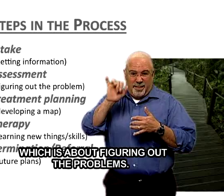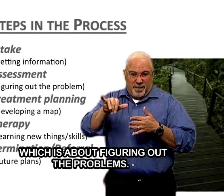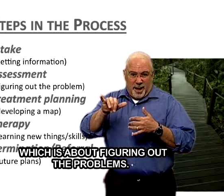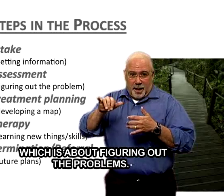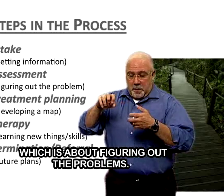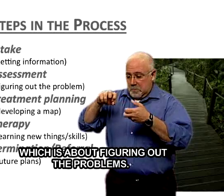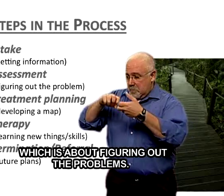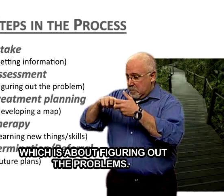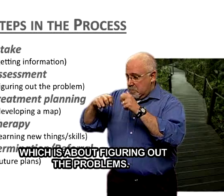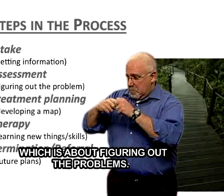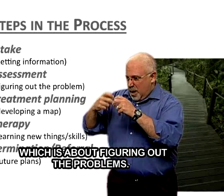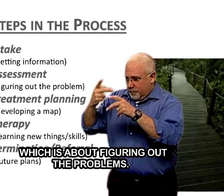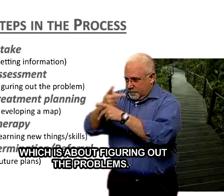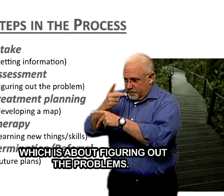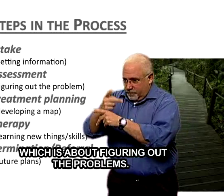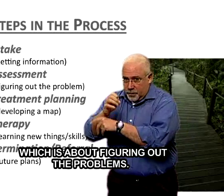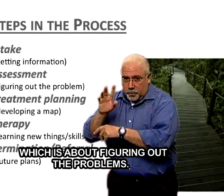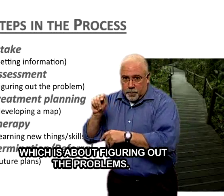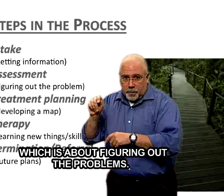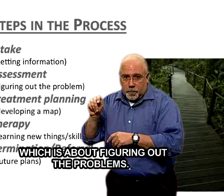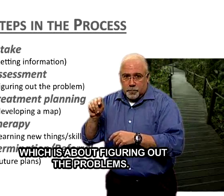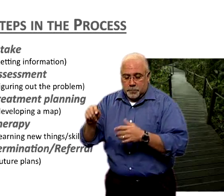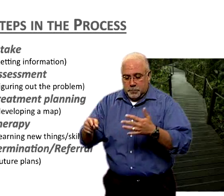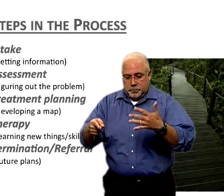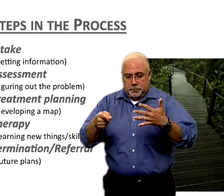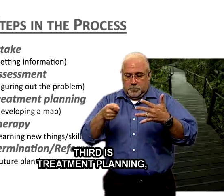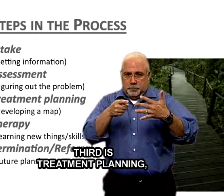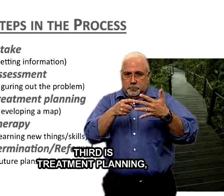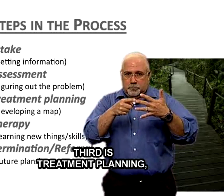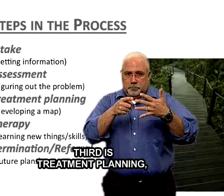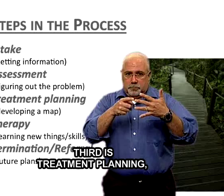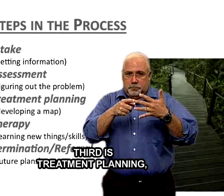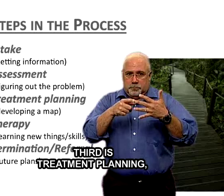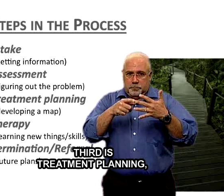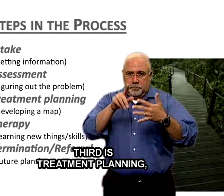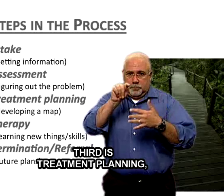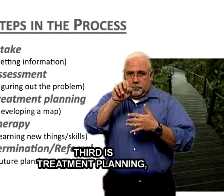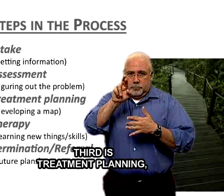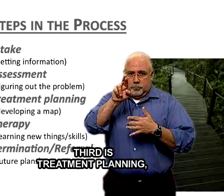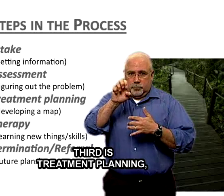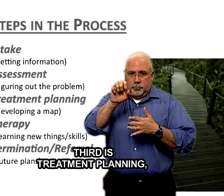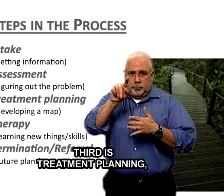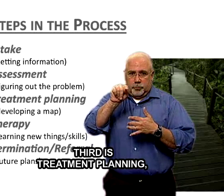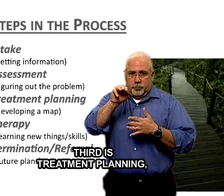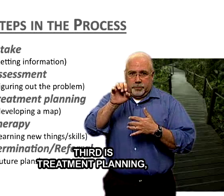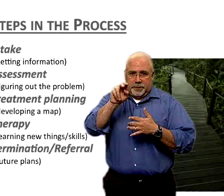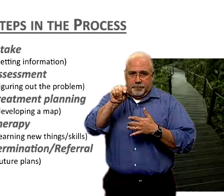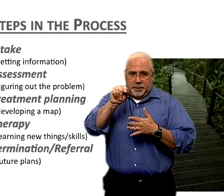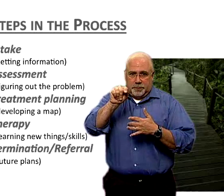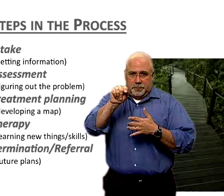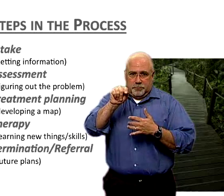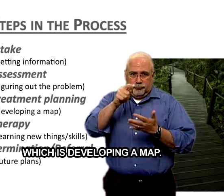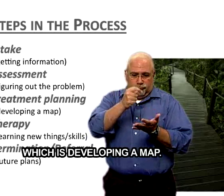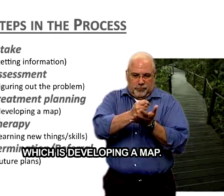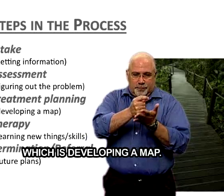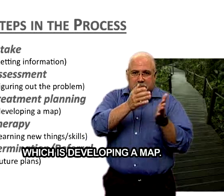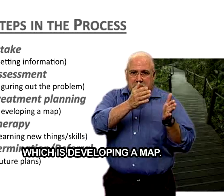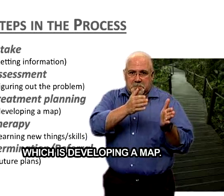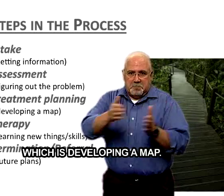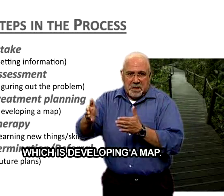which is about figuring out the problems. Third is treatment planning, which is developing a